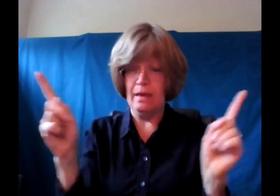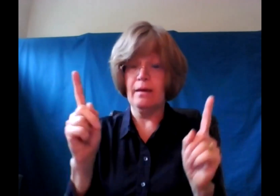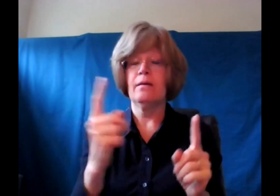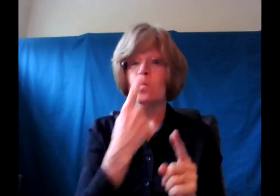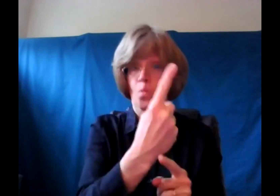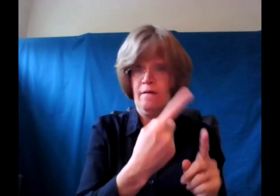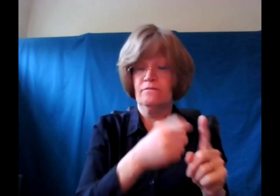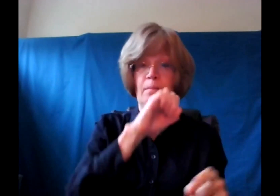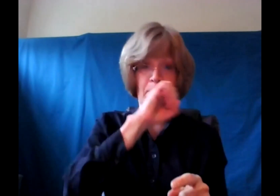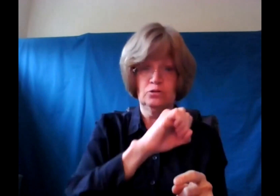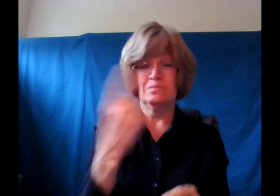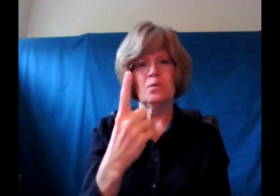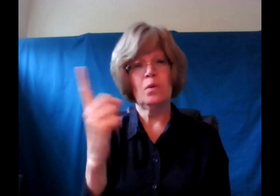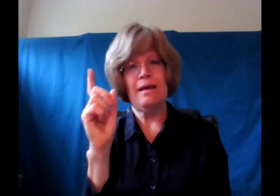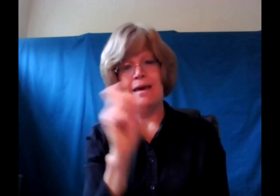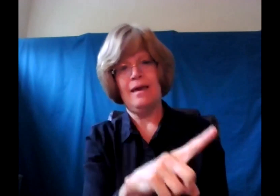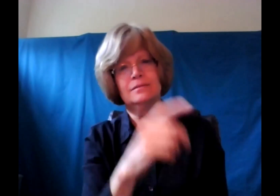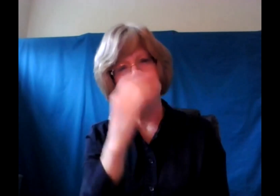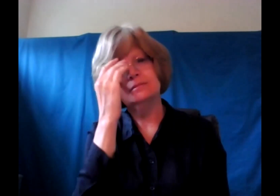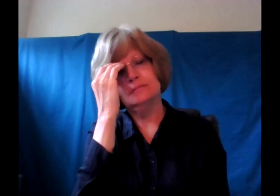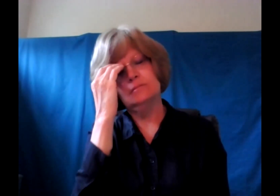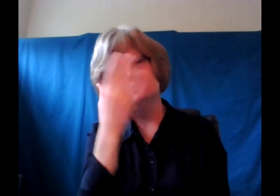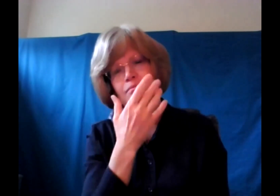bishop. Someone had asked